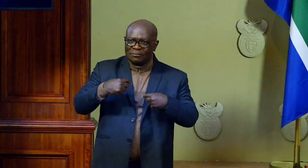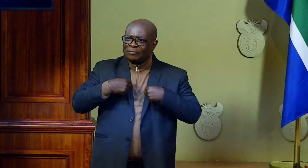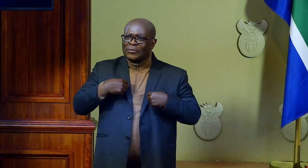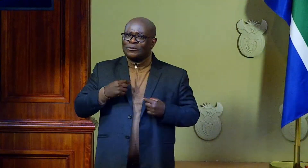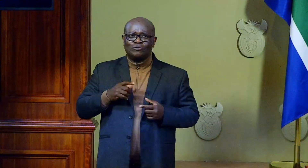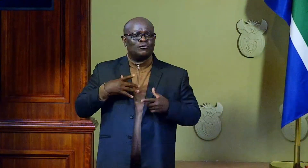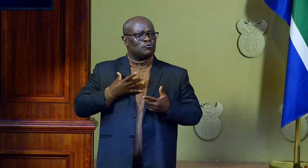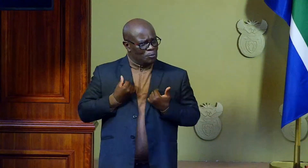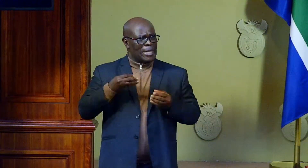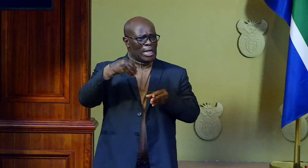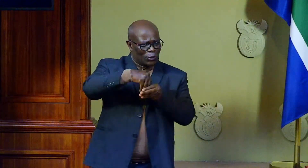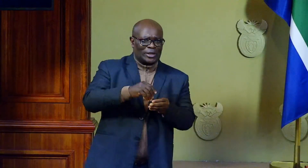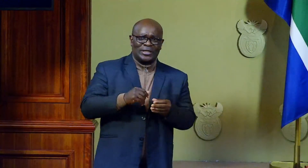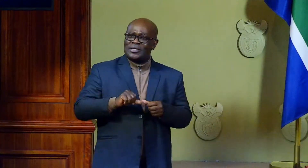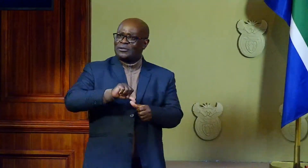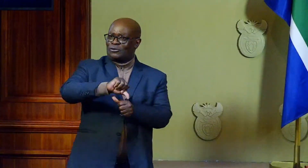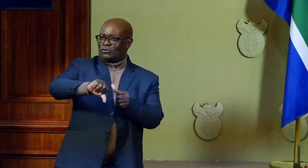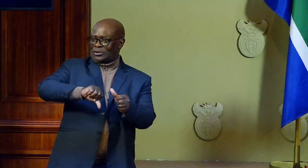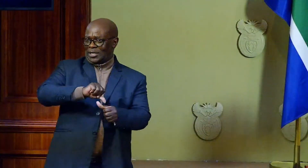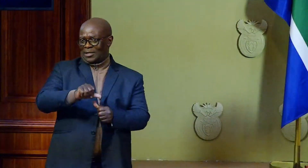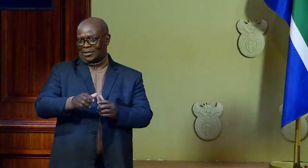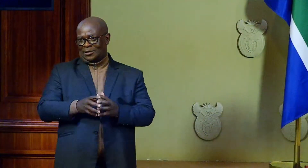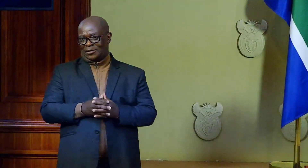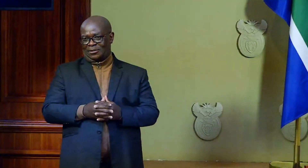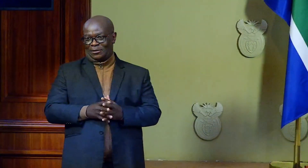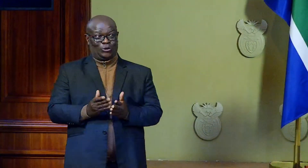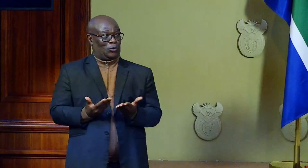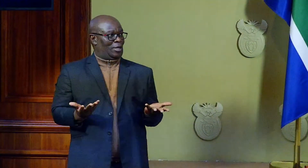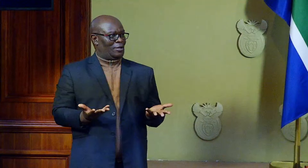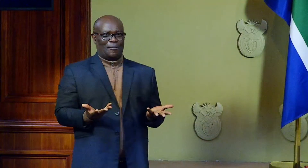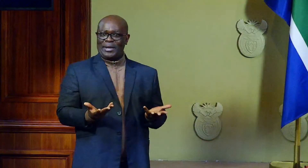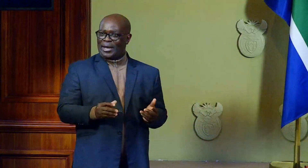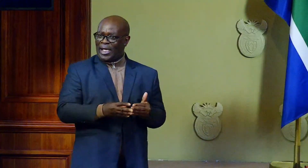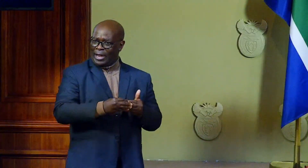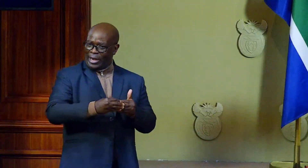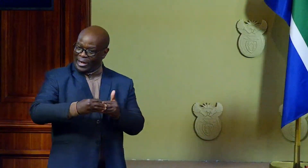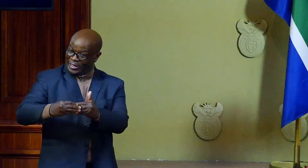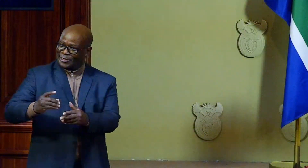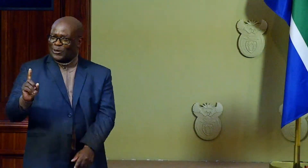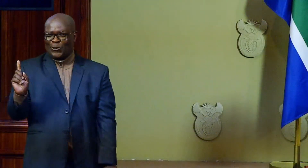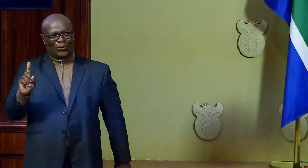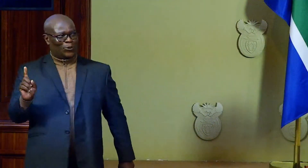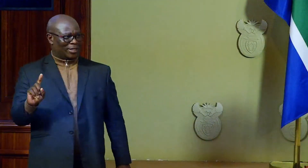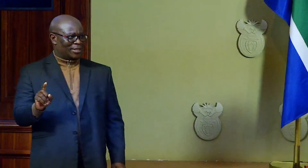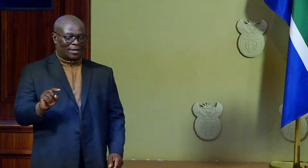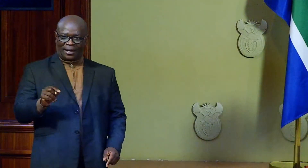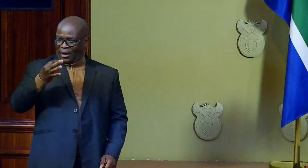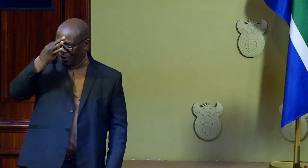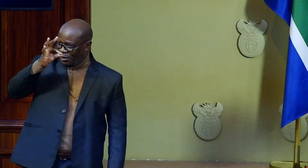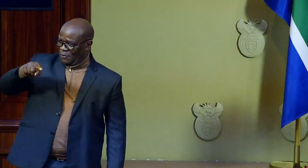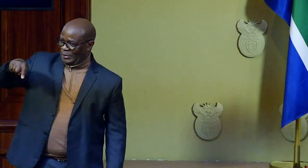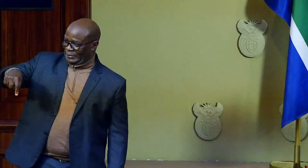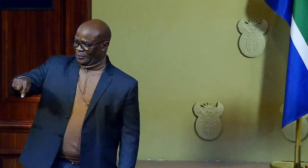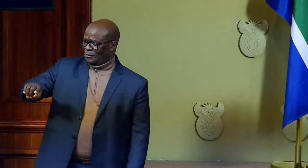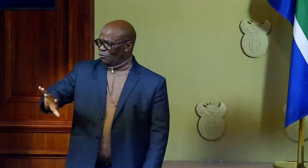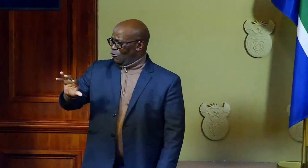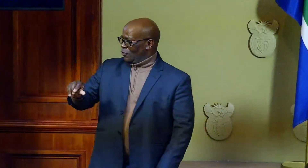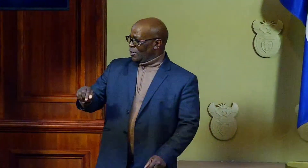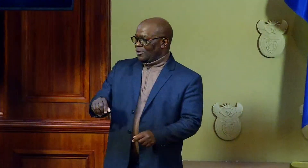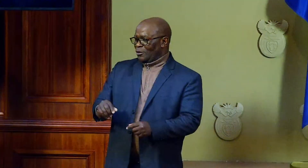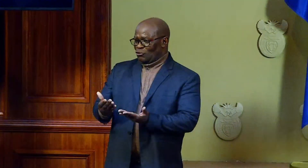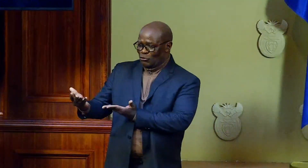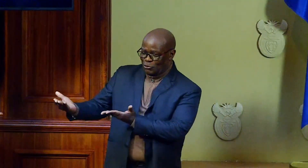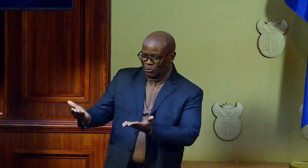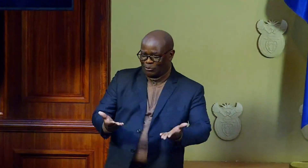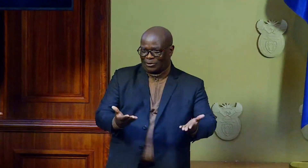is already in the Constitution. So yes, I need to be included in the society. That's where it led to